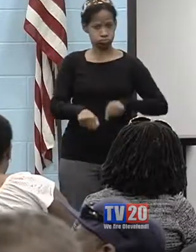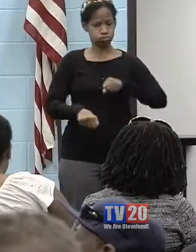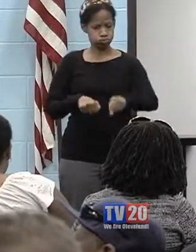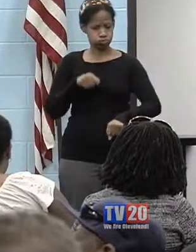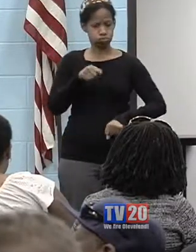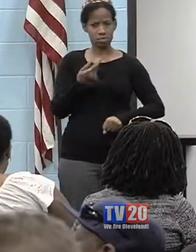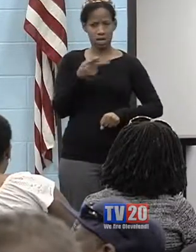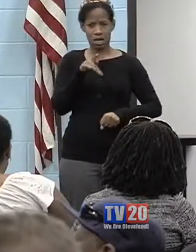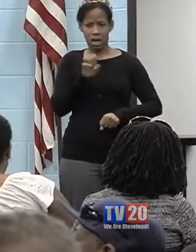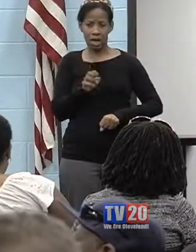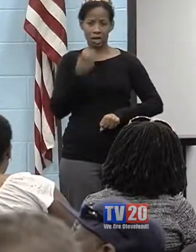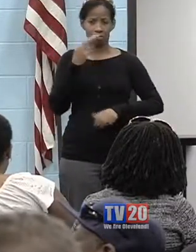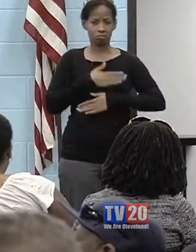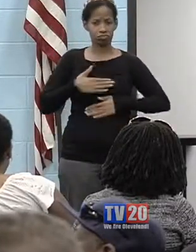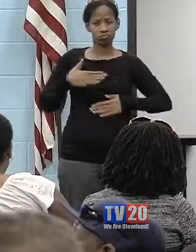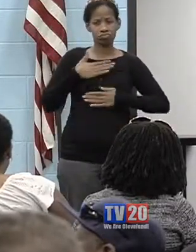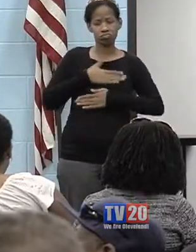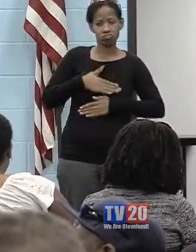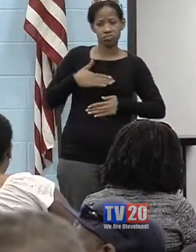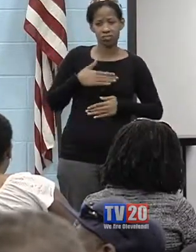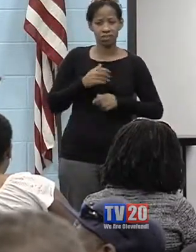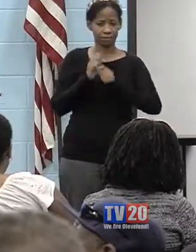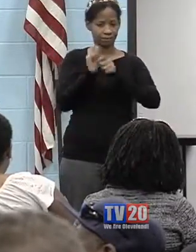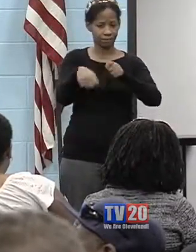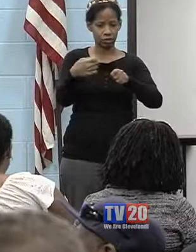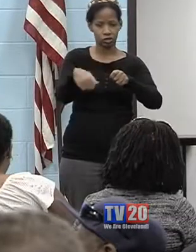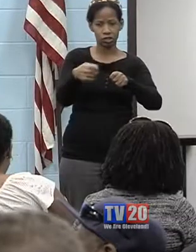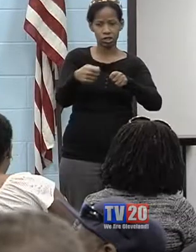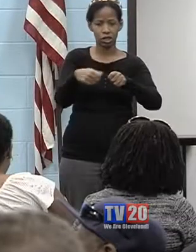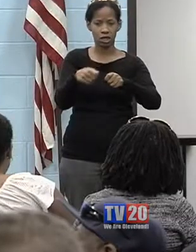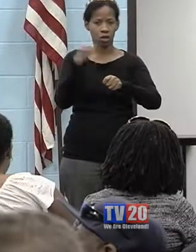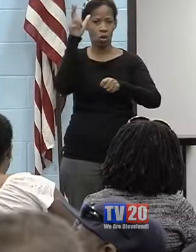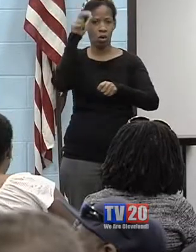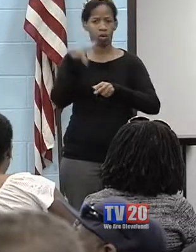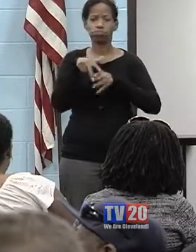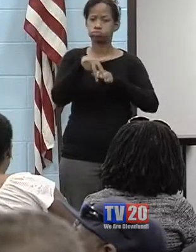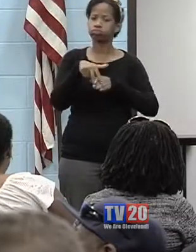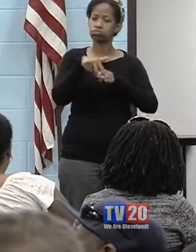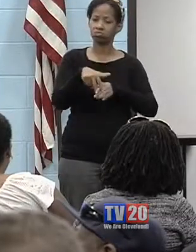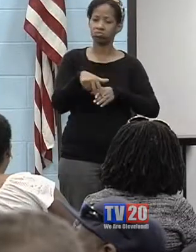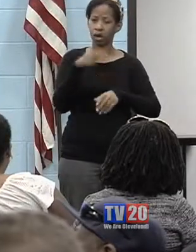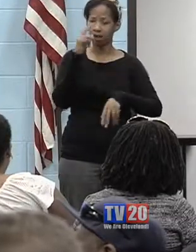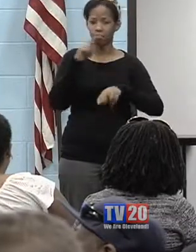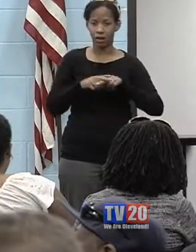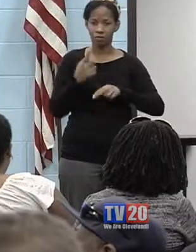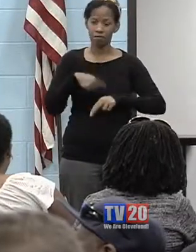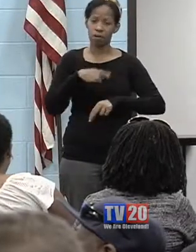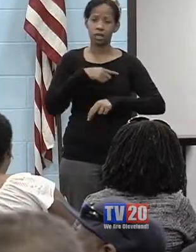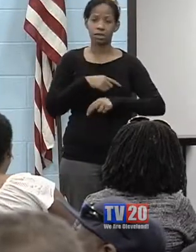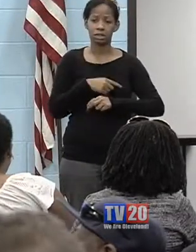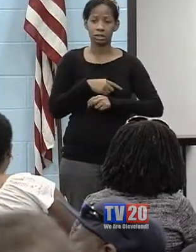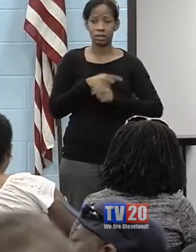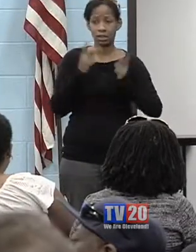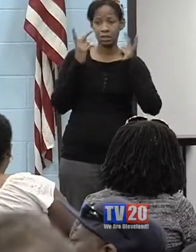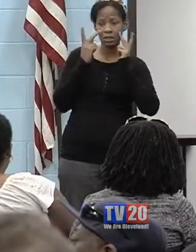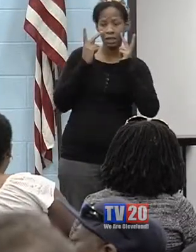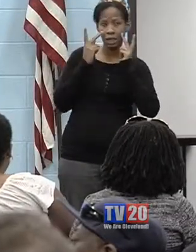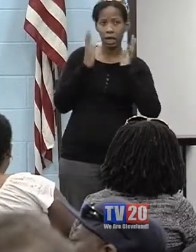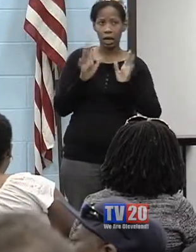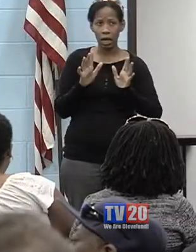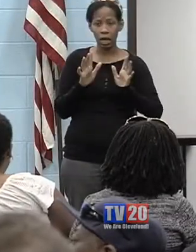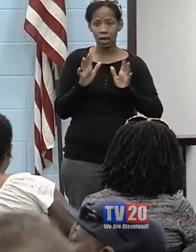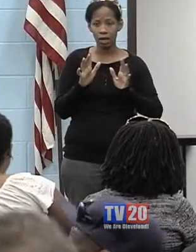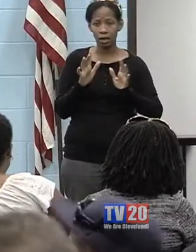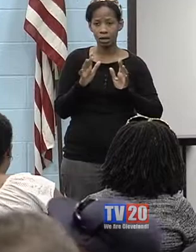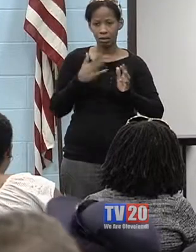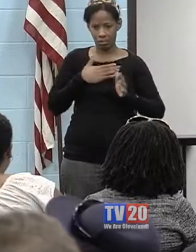hikes, nature excursions, fishing, horseback riding. All the things that those of us with sight take for granted.